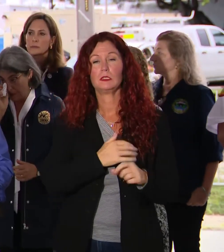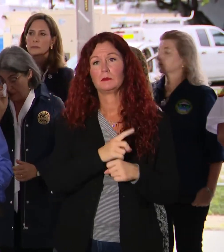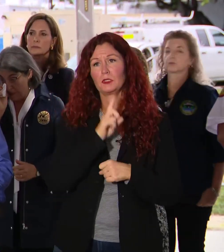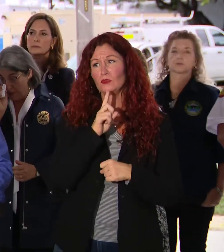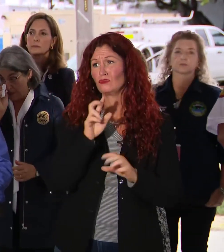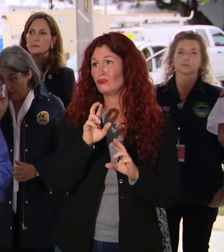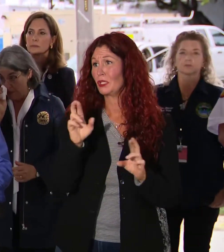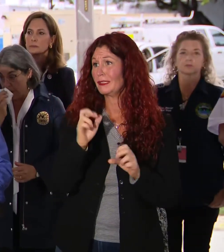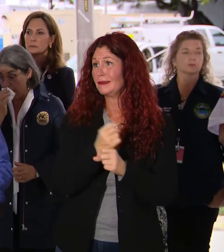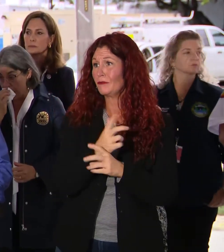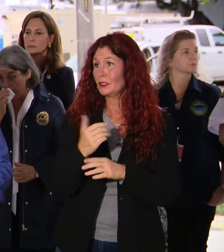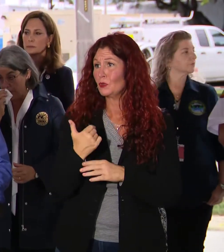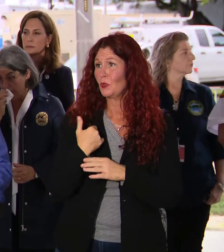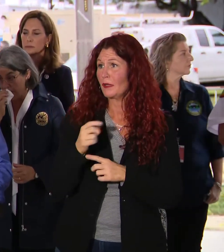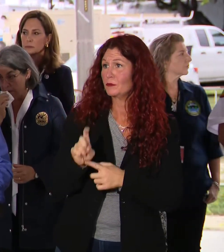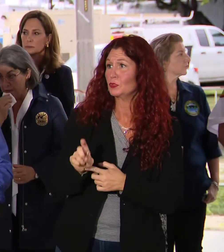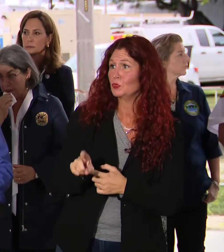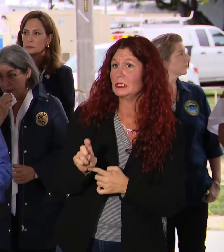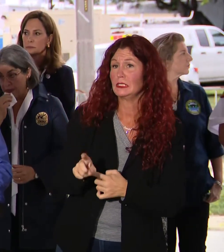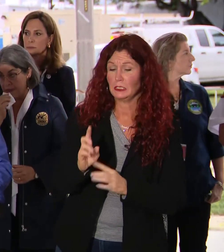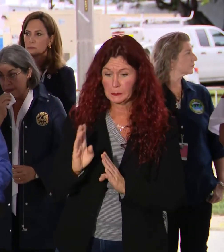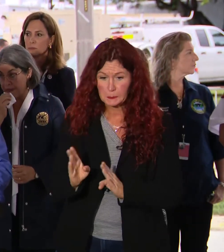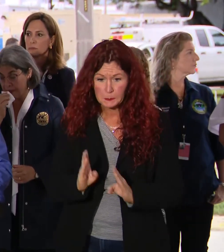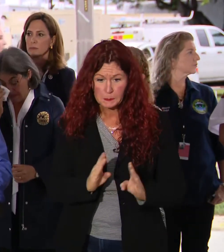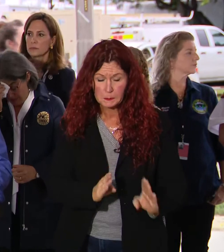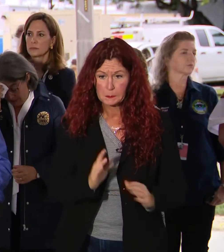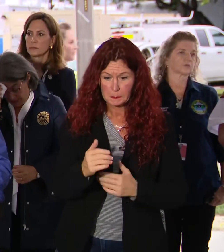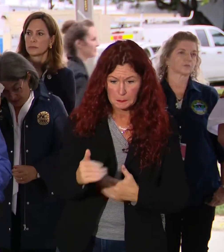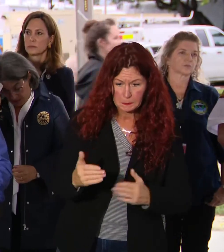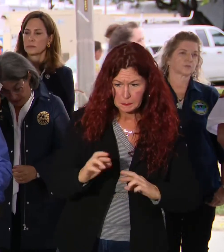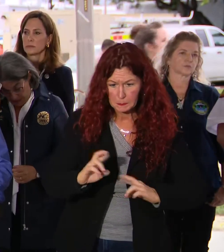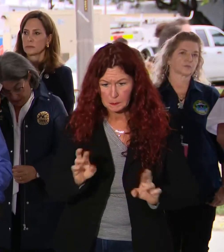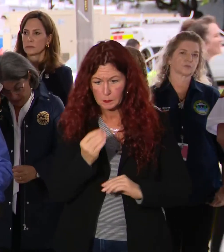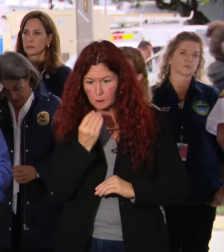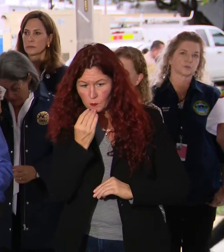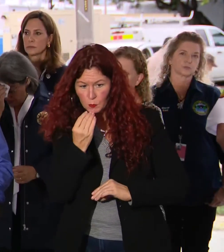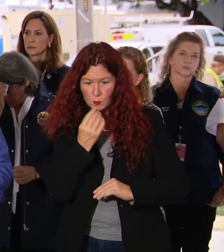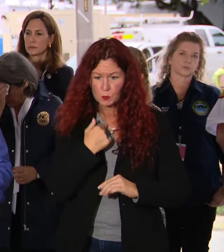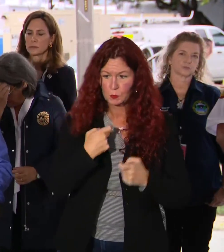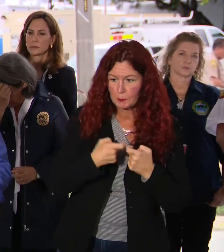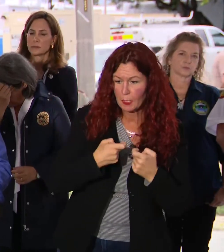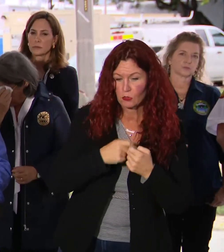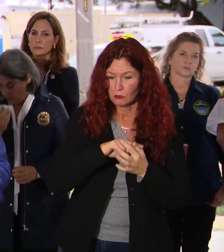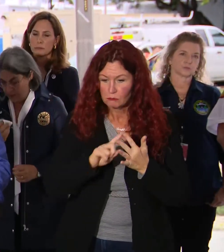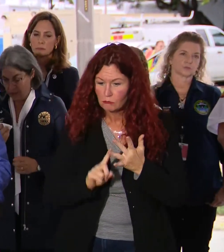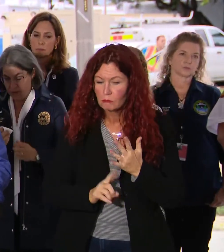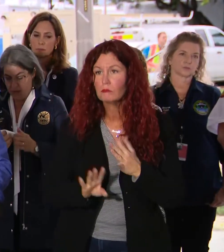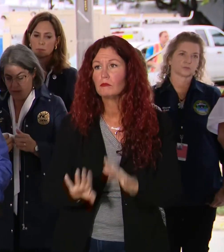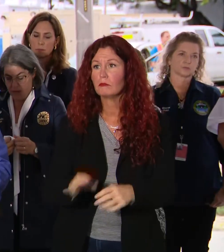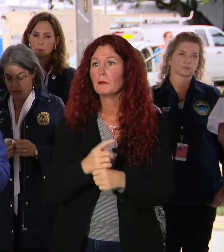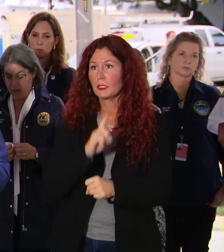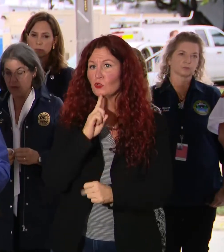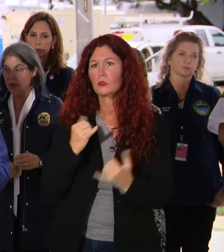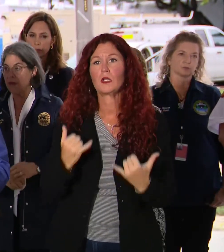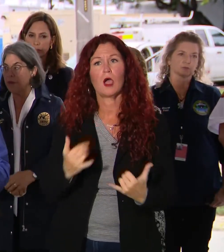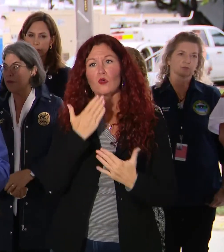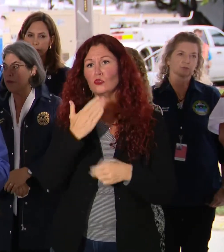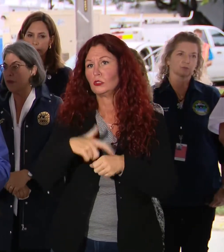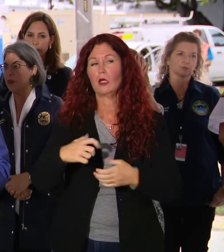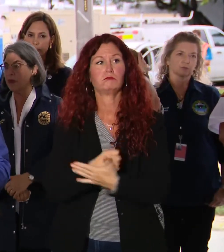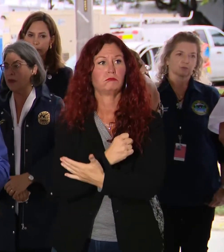plans, and remain alert to new information and instruction about the developing storm.